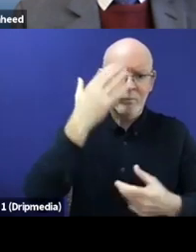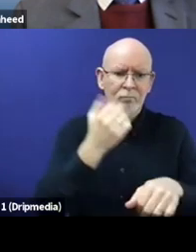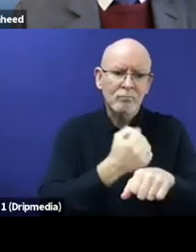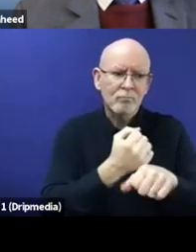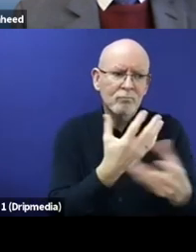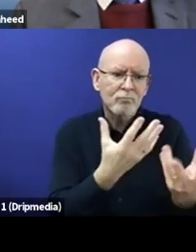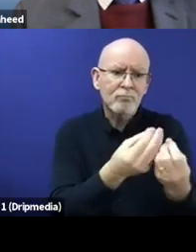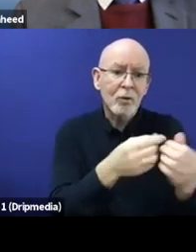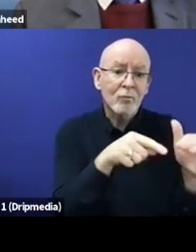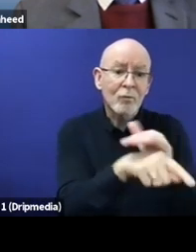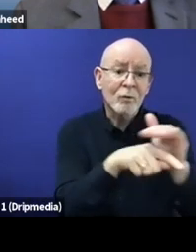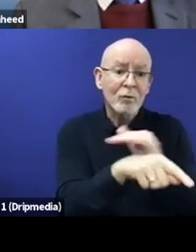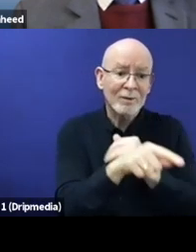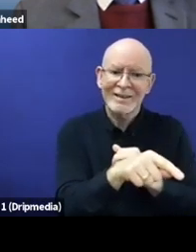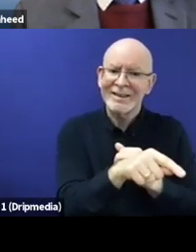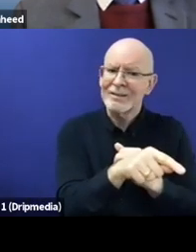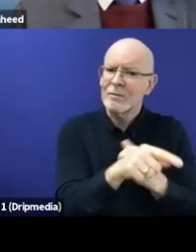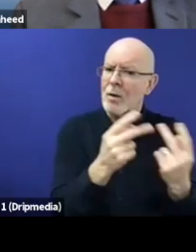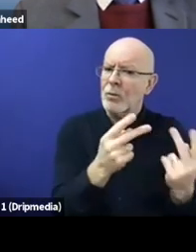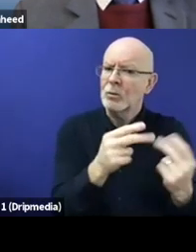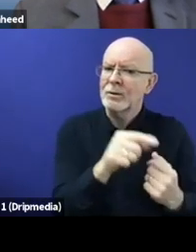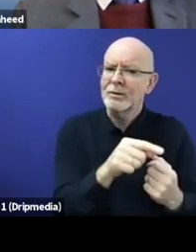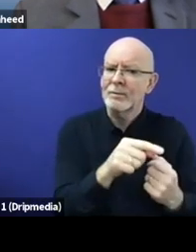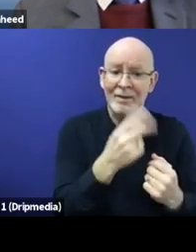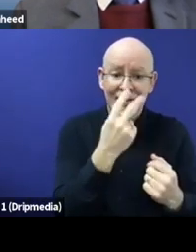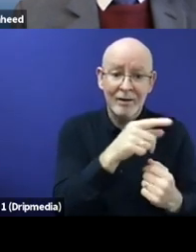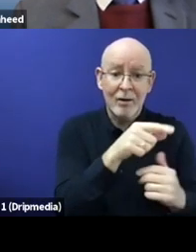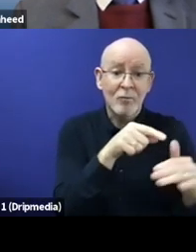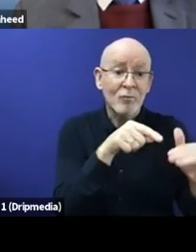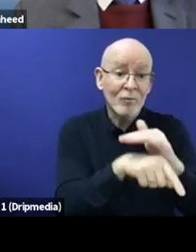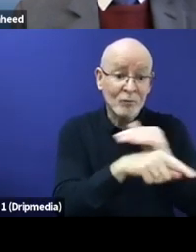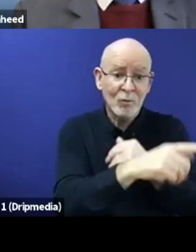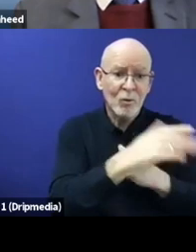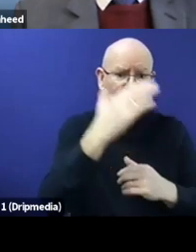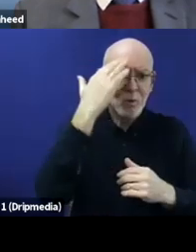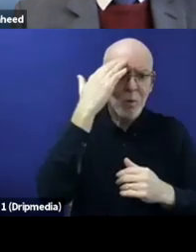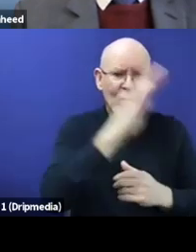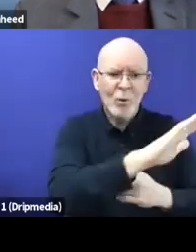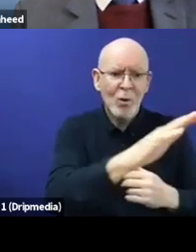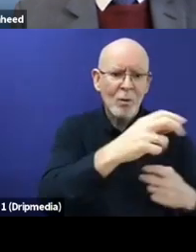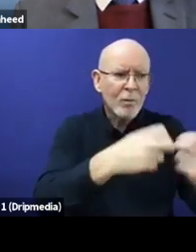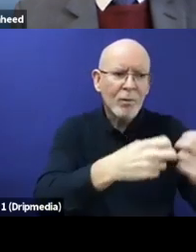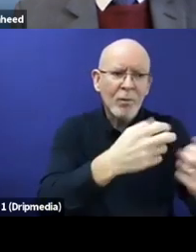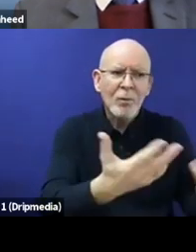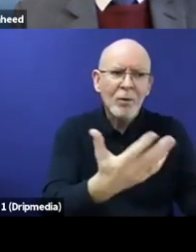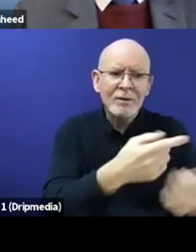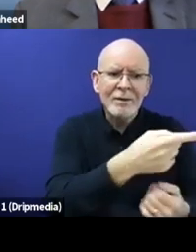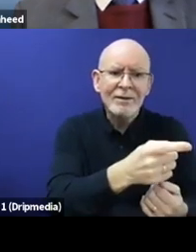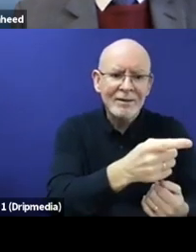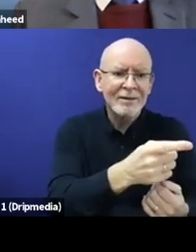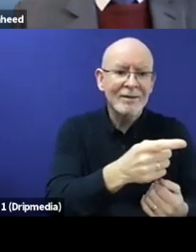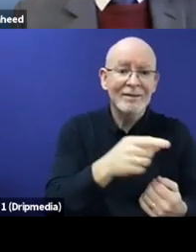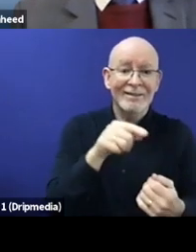night and day planning, and at the end you come up with something that is irrelevant for the refugees, that's not helping them. You just do